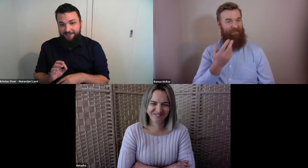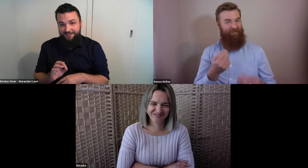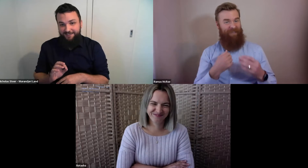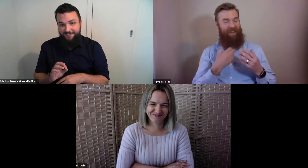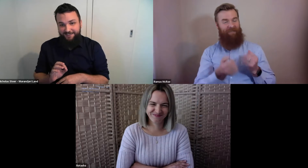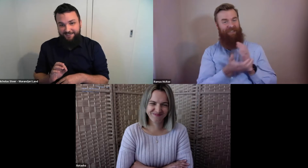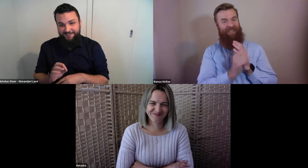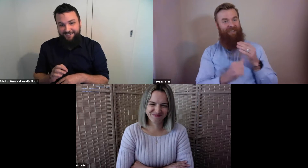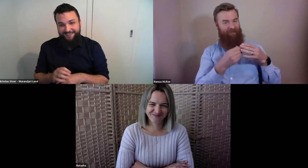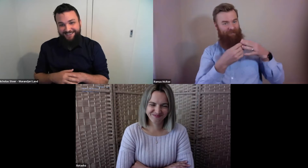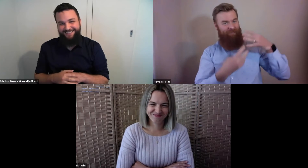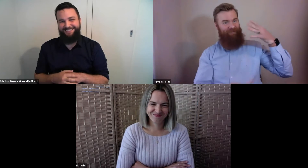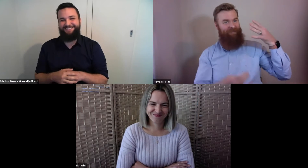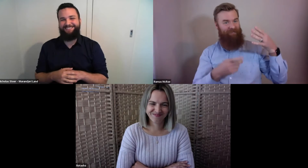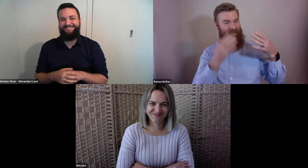hairdresser, Ramas?